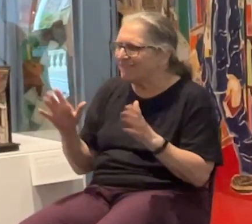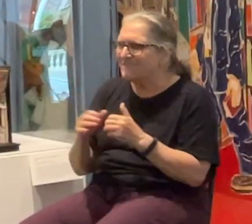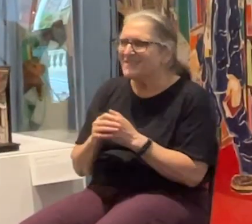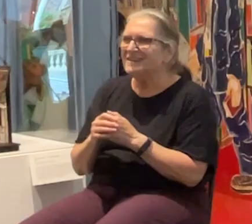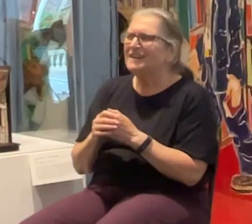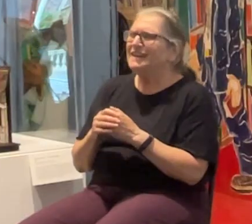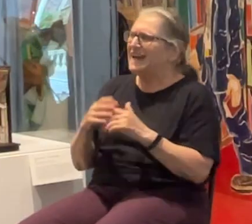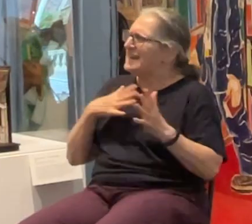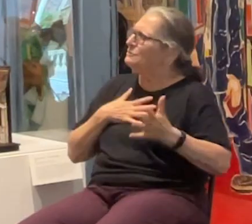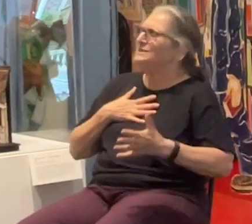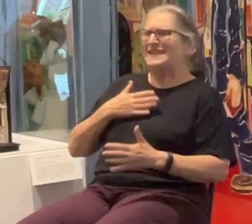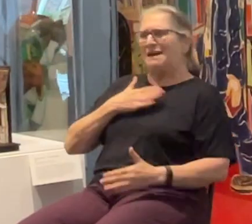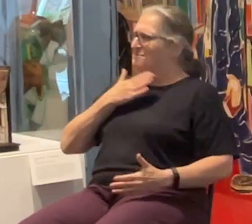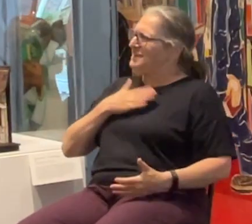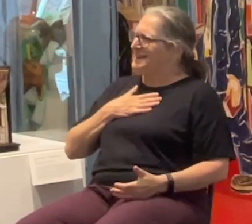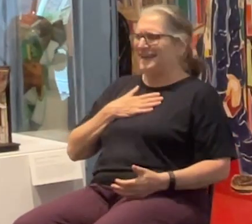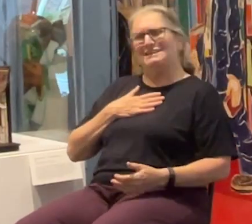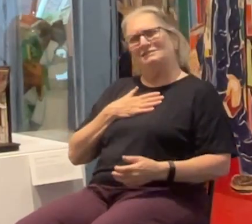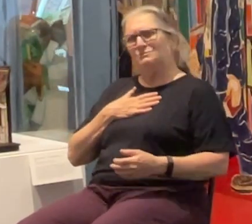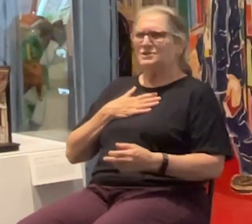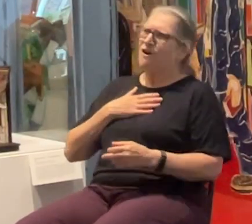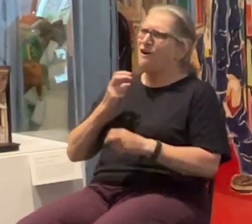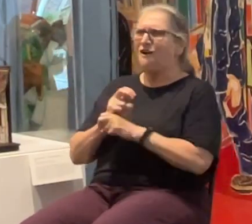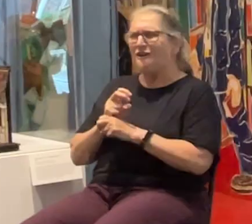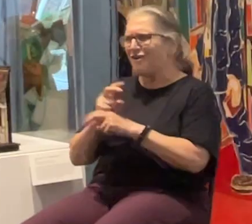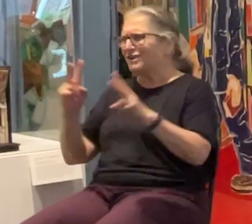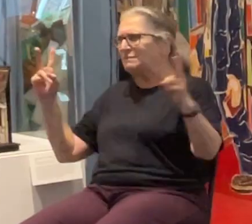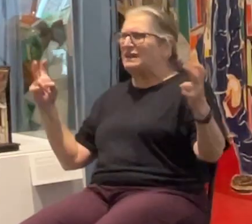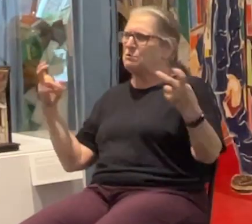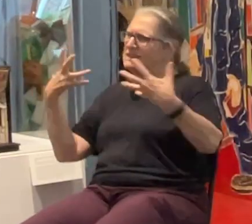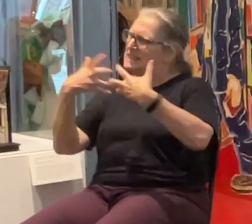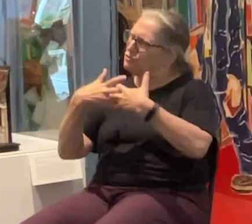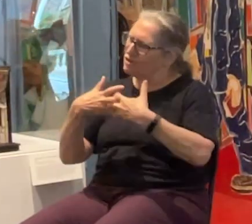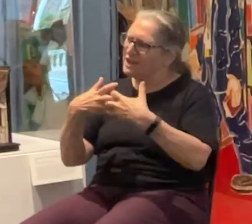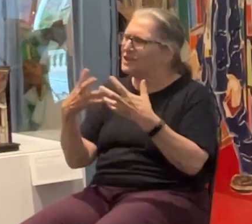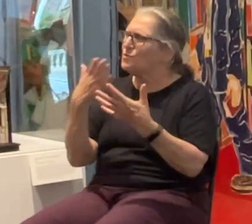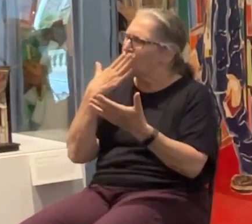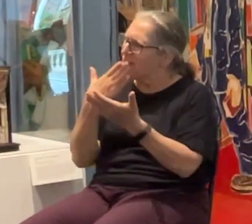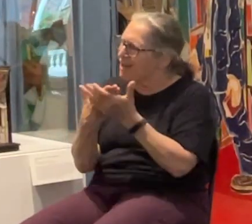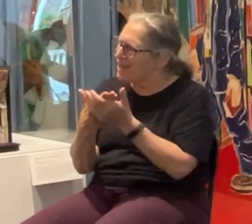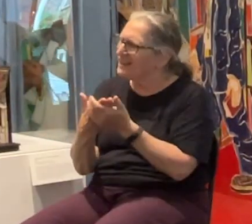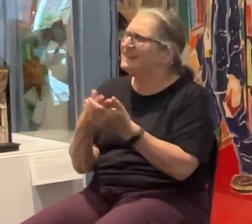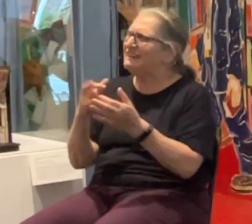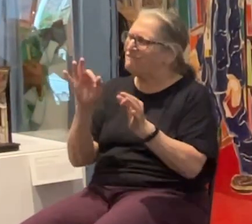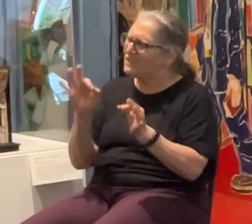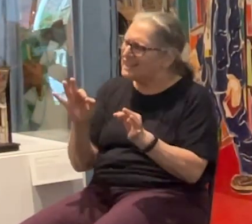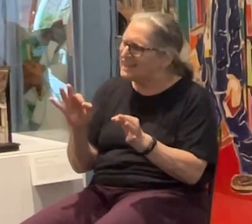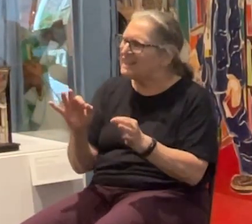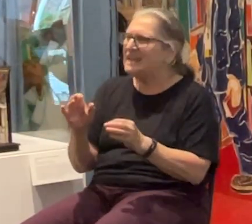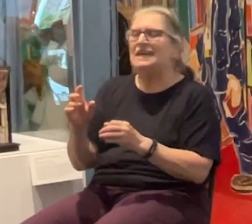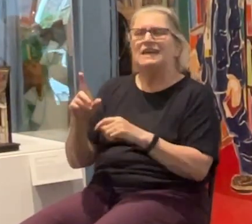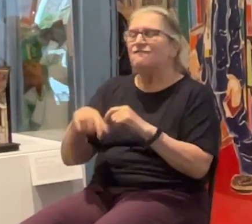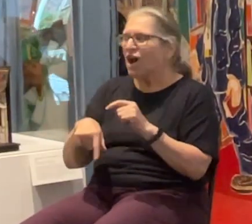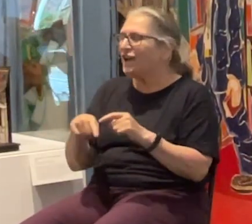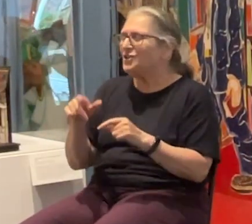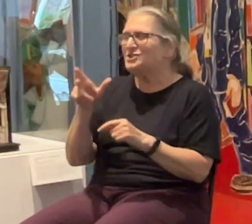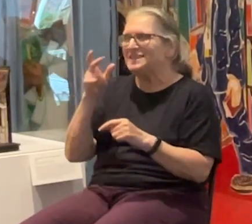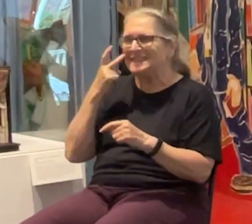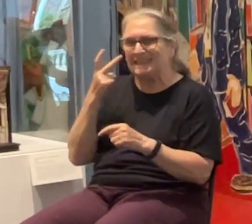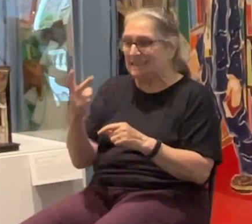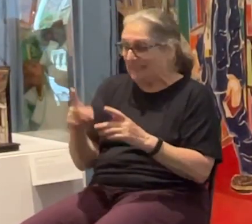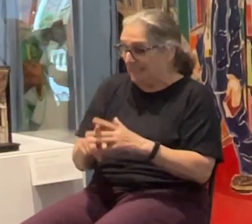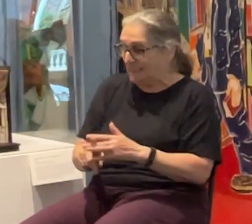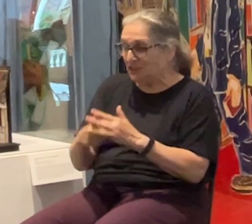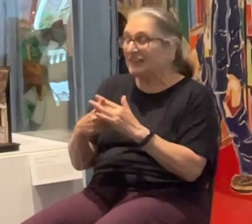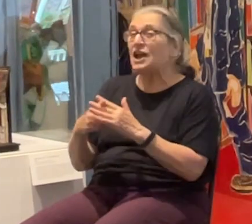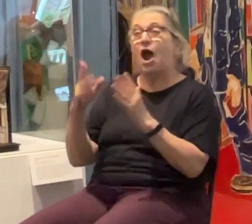to figure out what was what. That meant it integrated well and it fit, and if I couldn't quite tell initially, I hope no